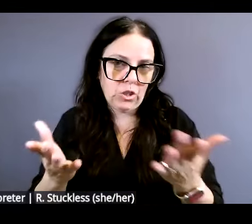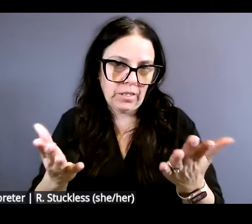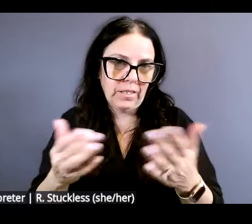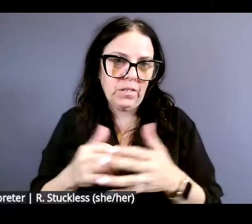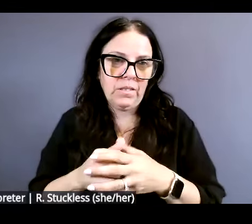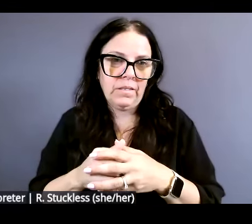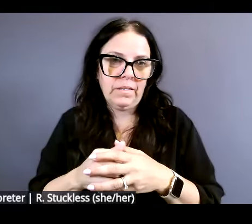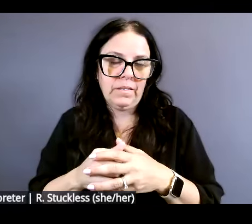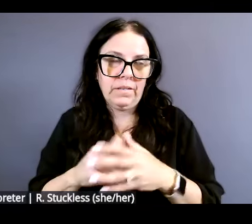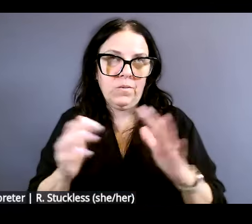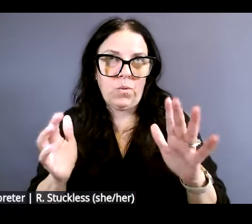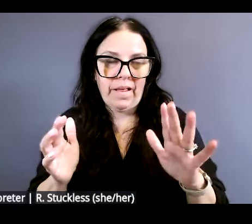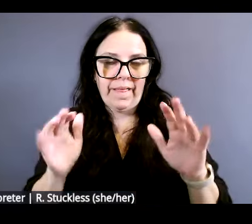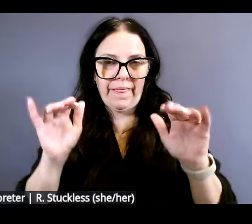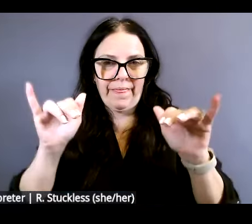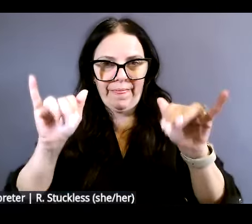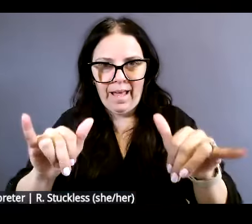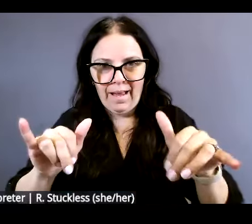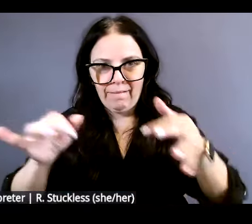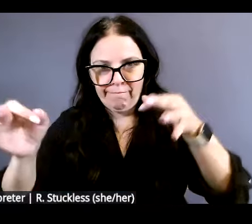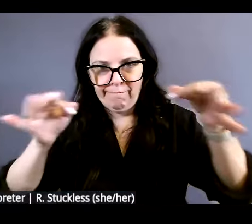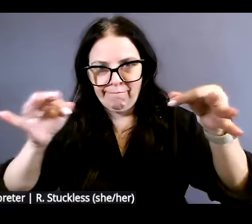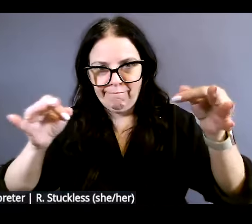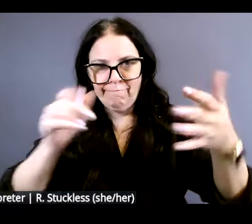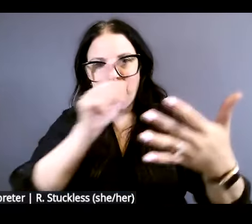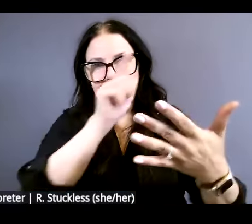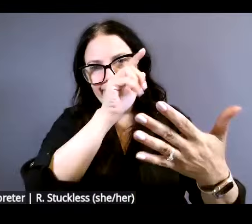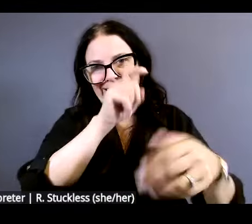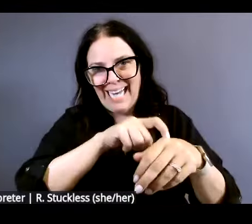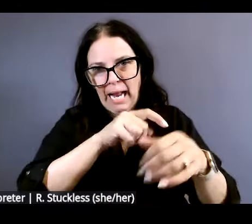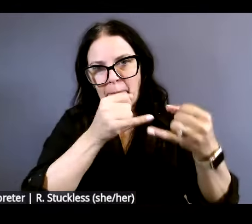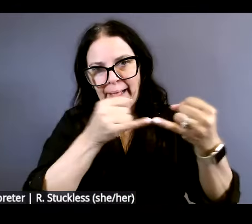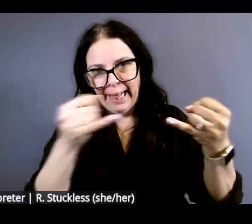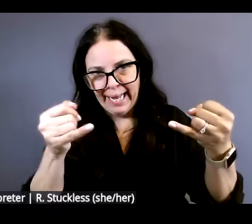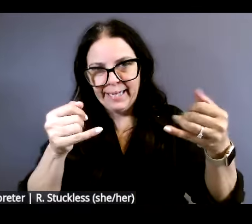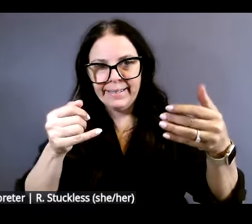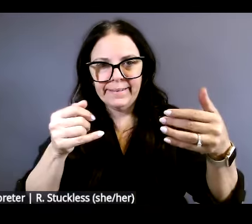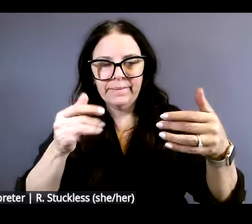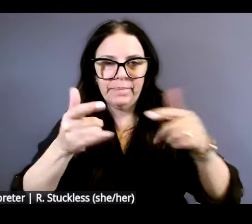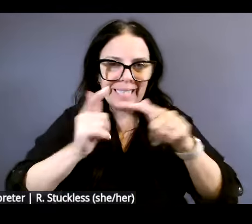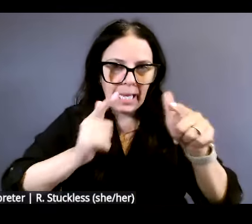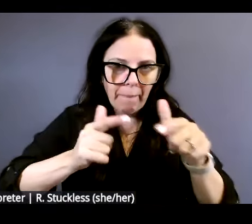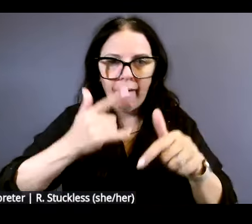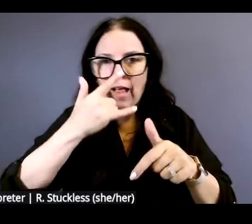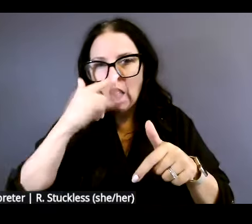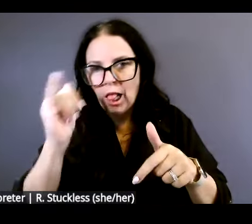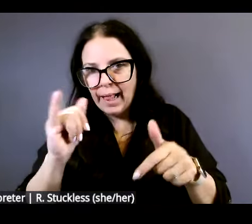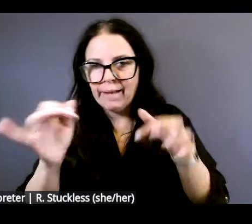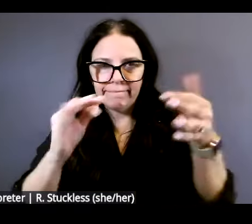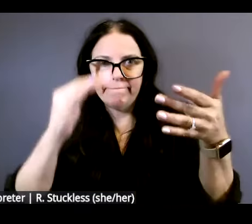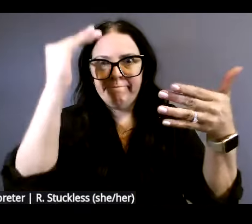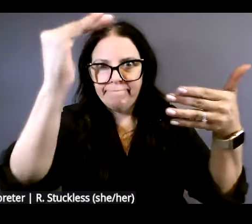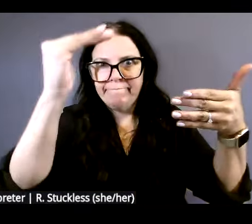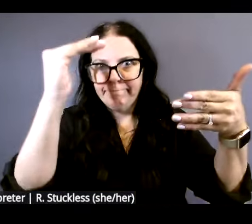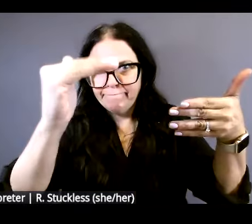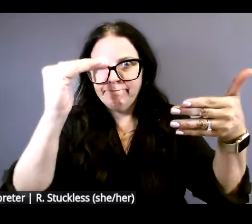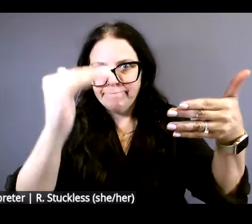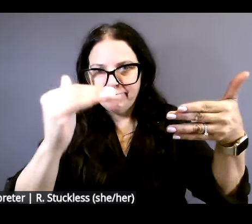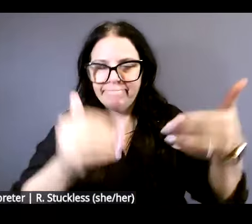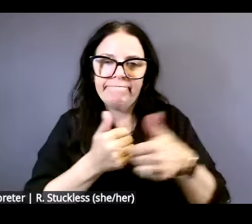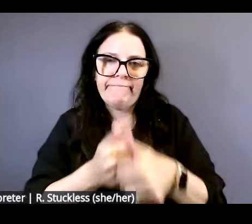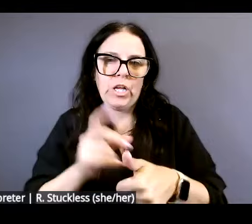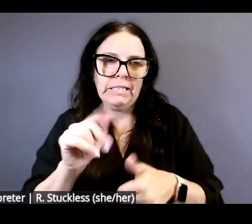that's a timeline that I have from what I've been able to gather between the emails and that we've received and the letters and everything. So happy